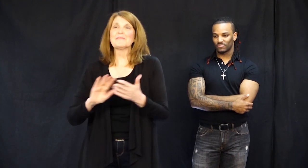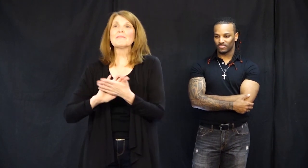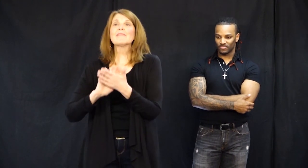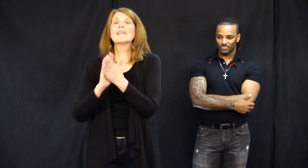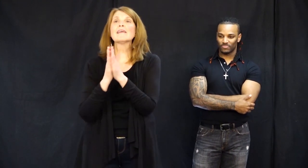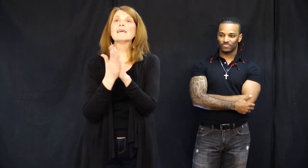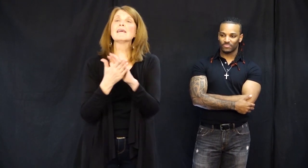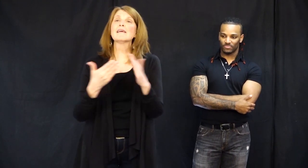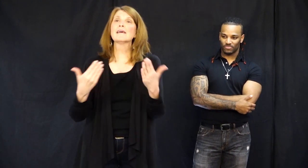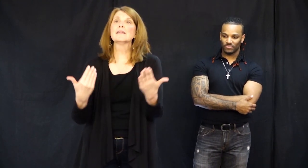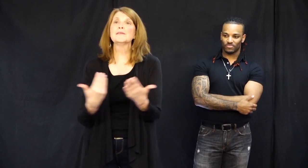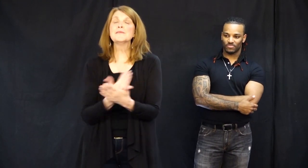You can be a new